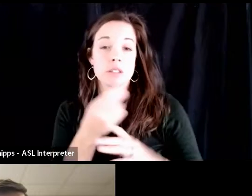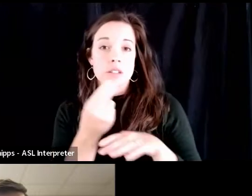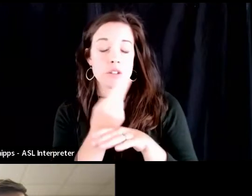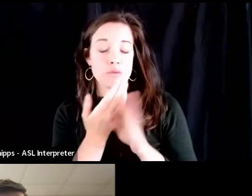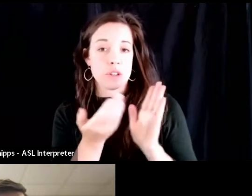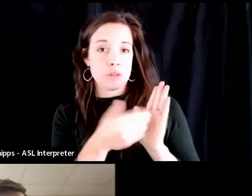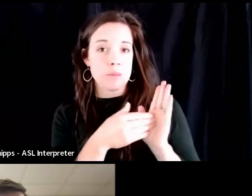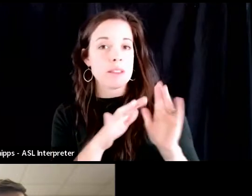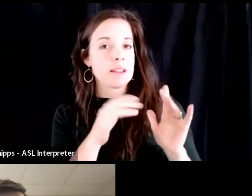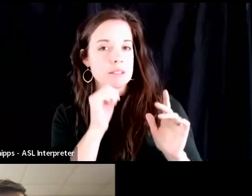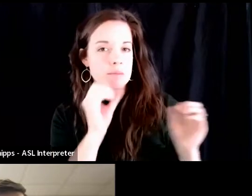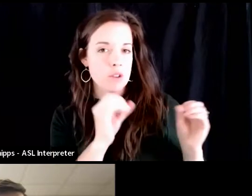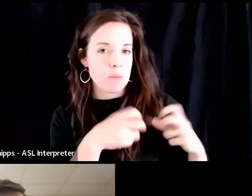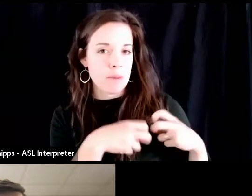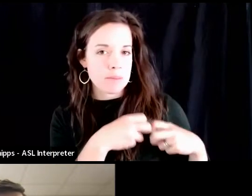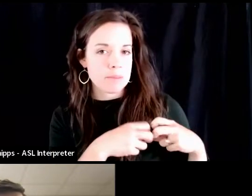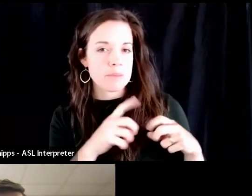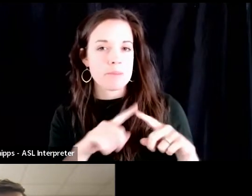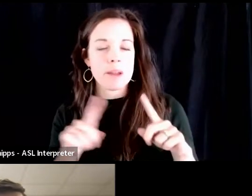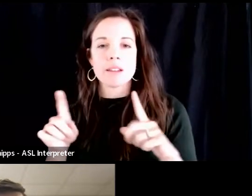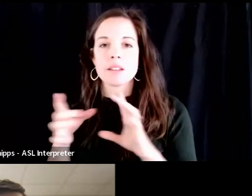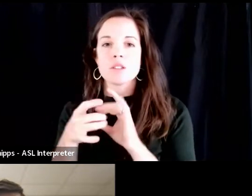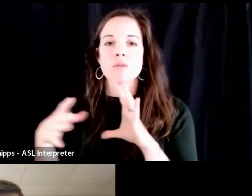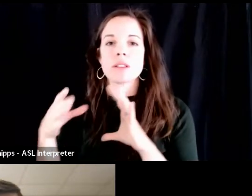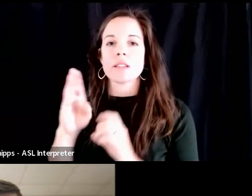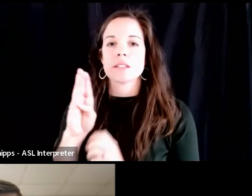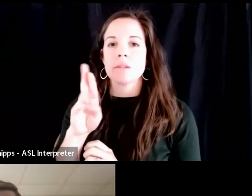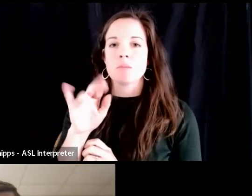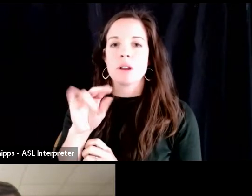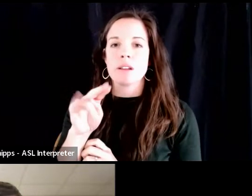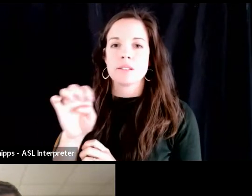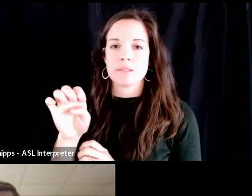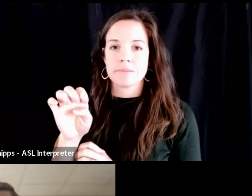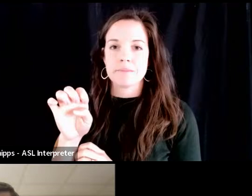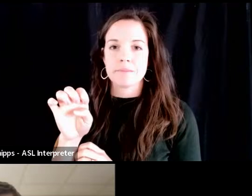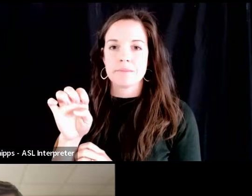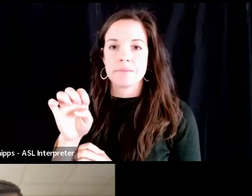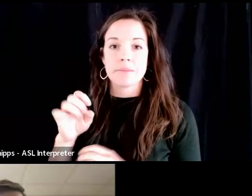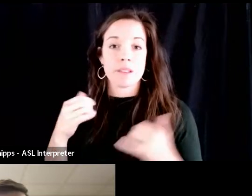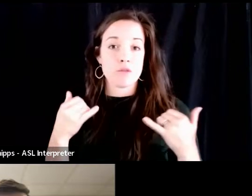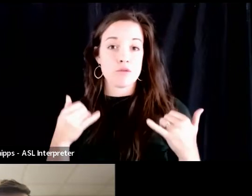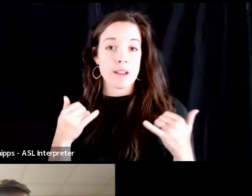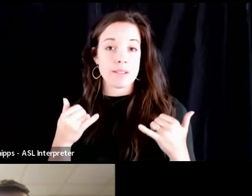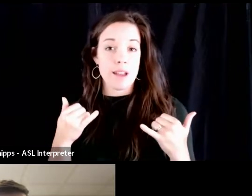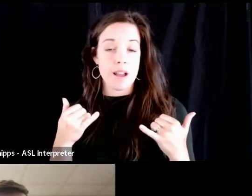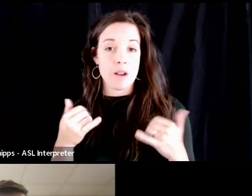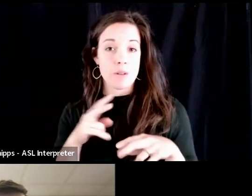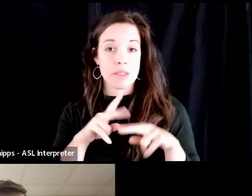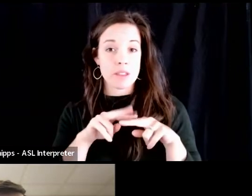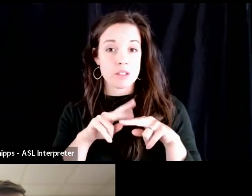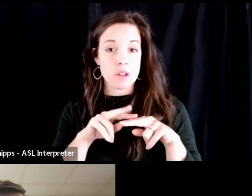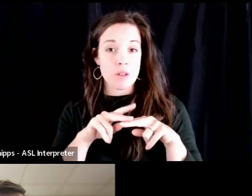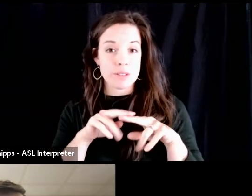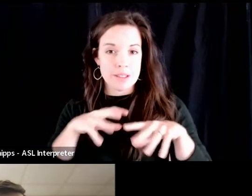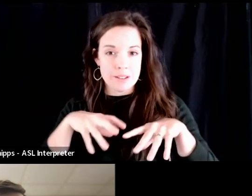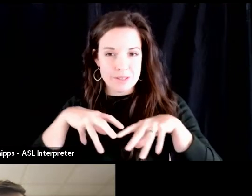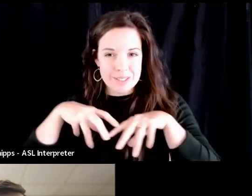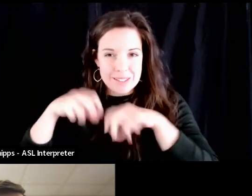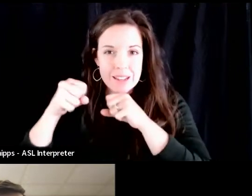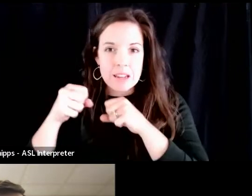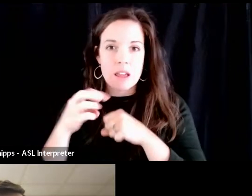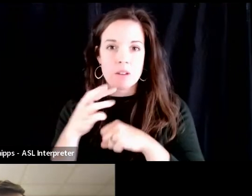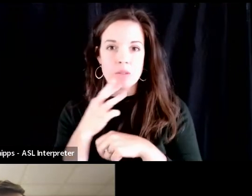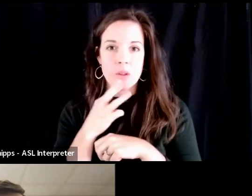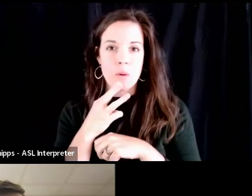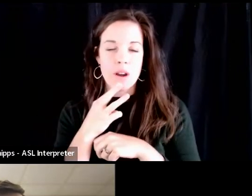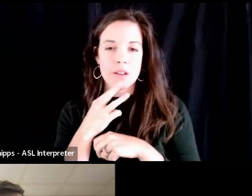longer a problem, is the release of the brine. Because at the moment, the salts that are taken out of the water are